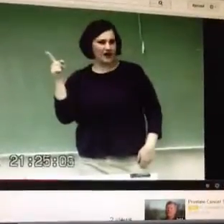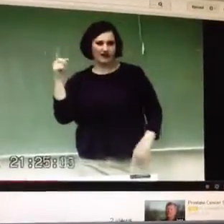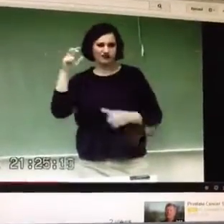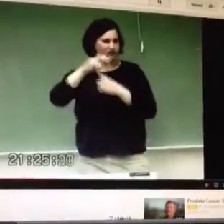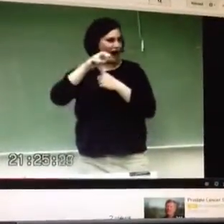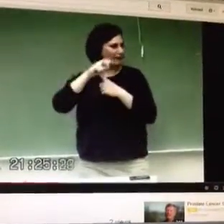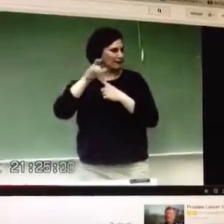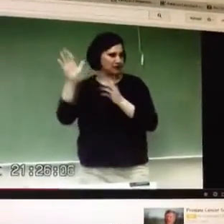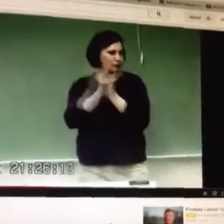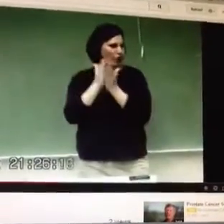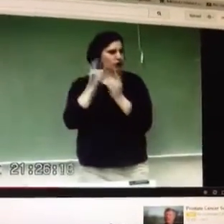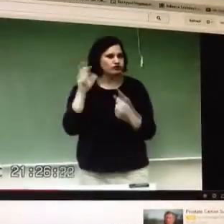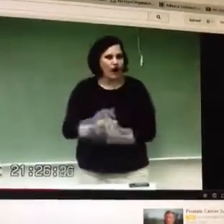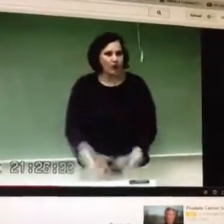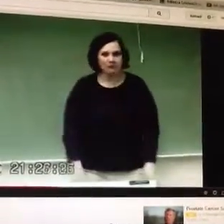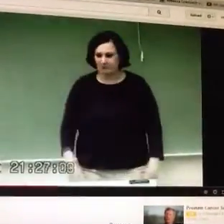So the last